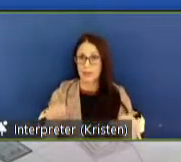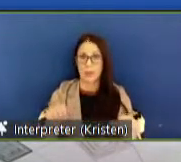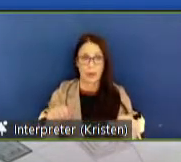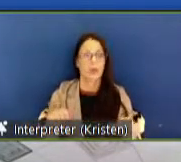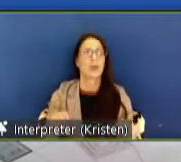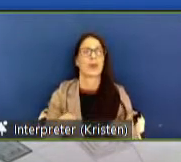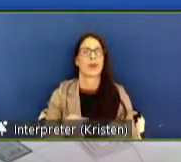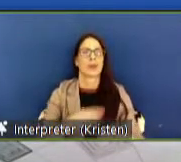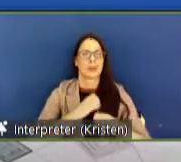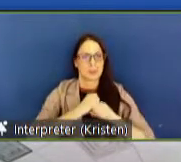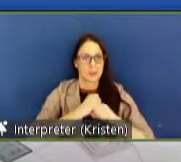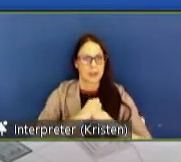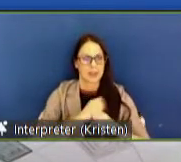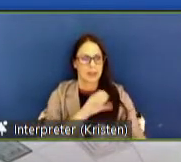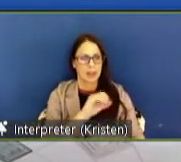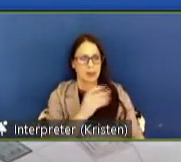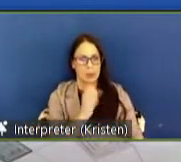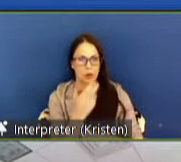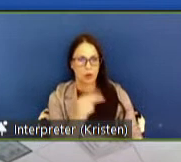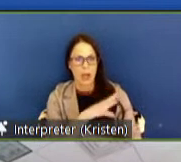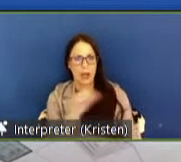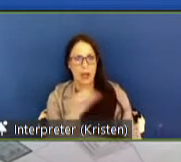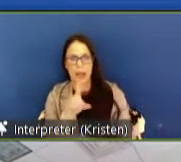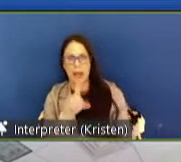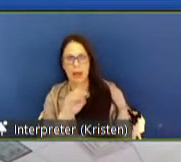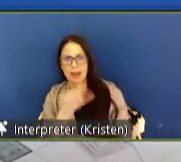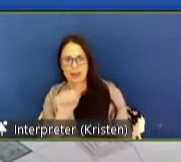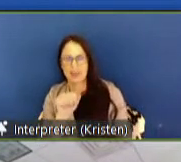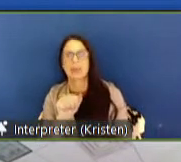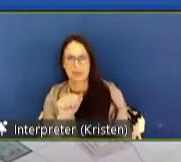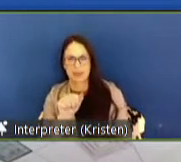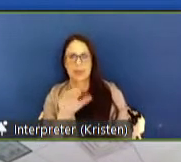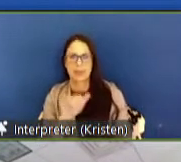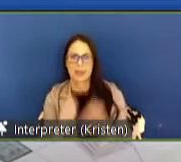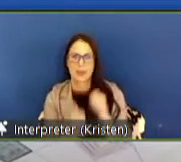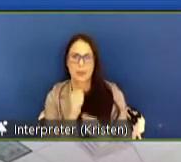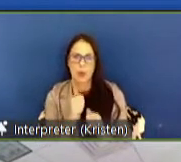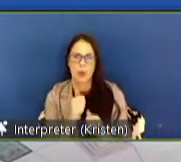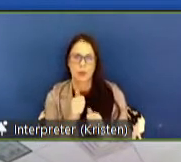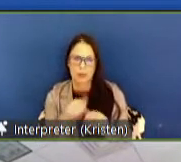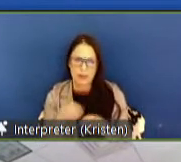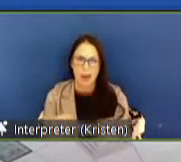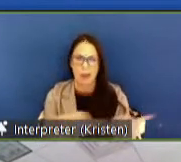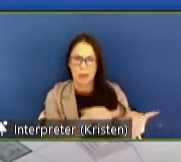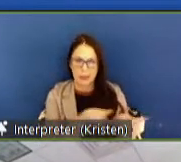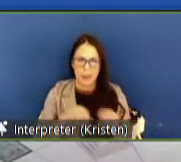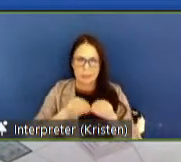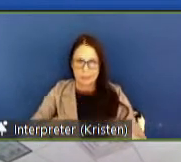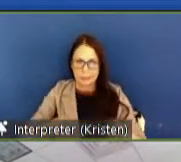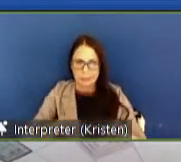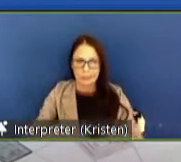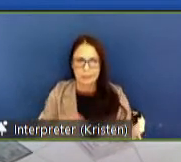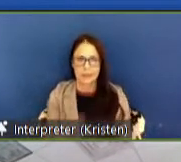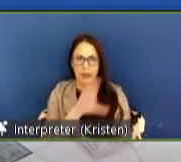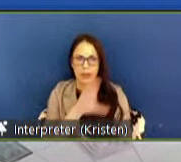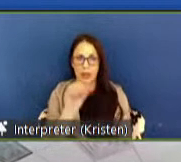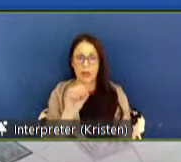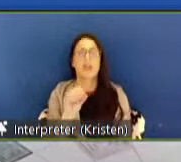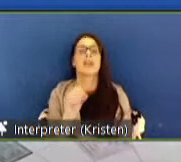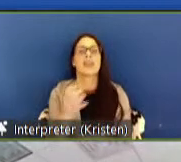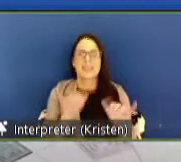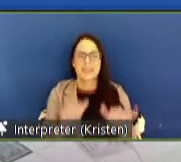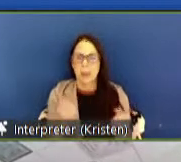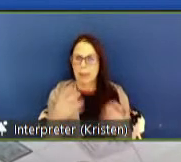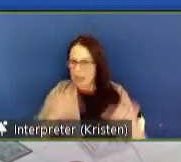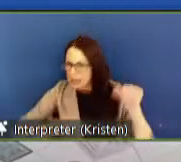or against Delta, which is obviously the variant that's most commonly circulating here in Colorado right now. Still lots of remaining questions around